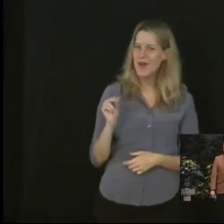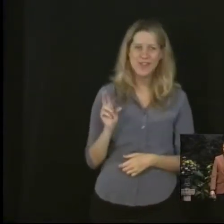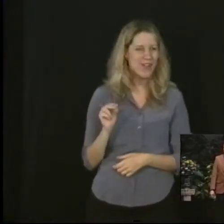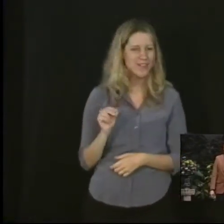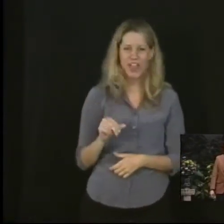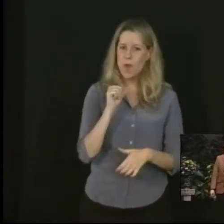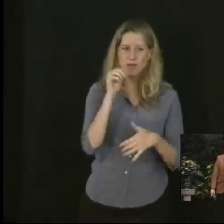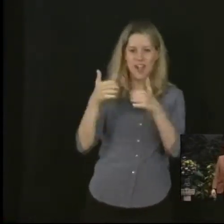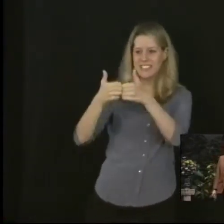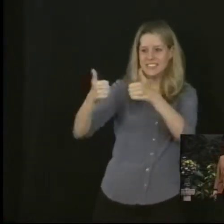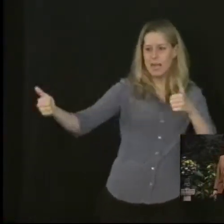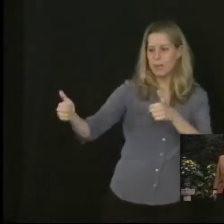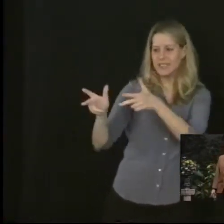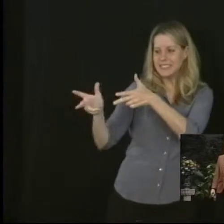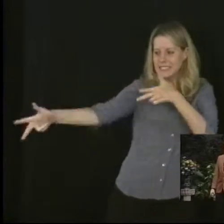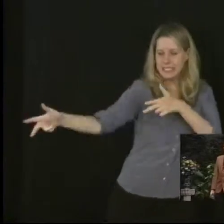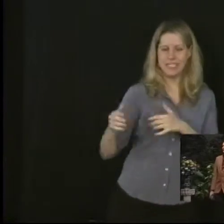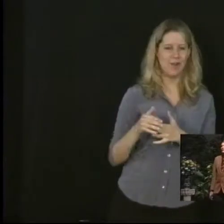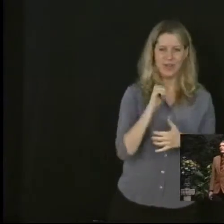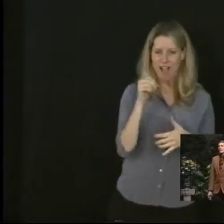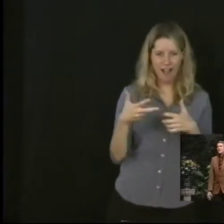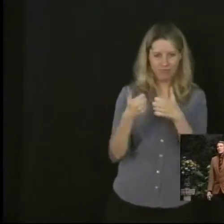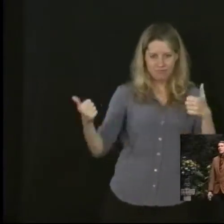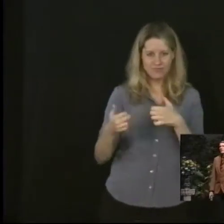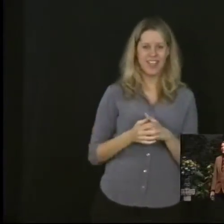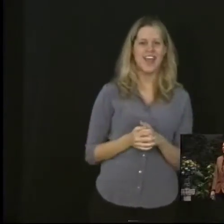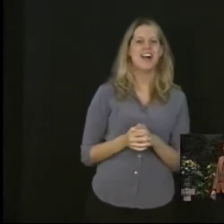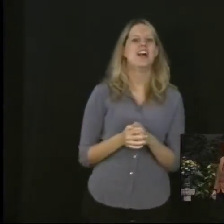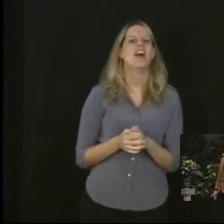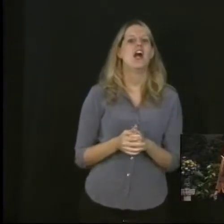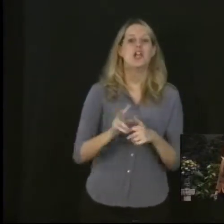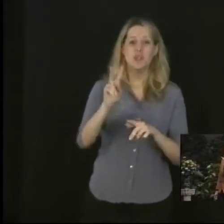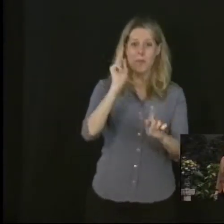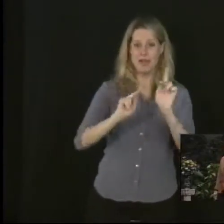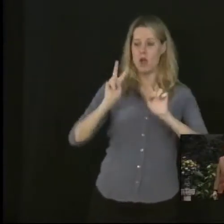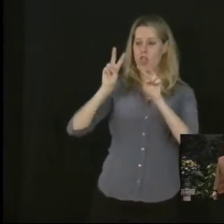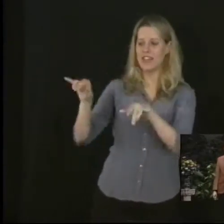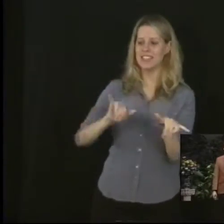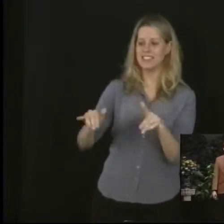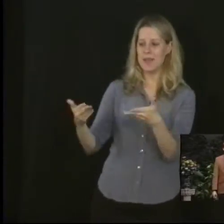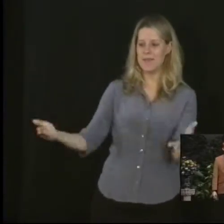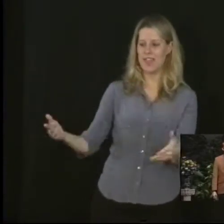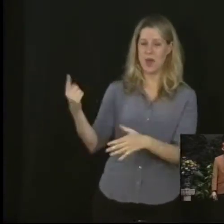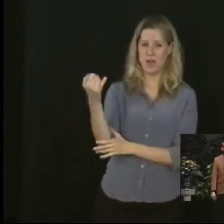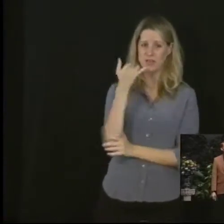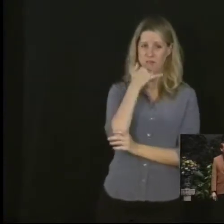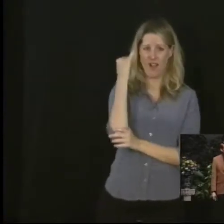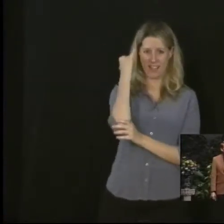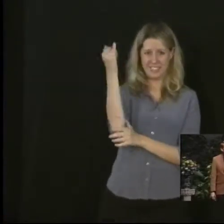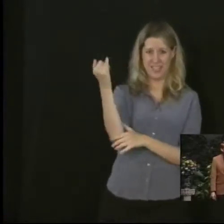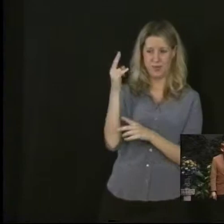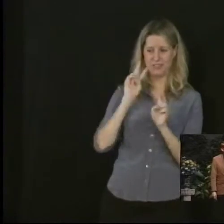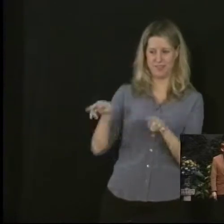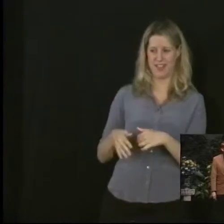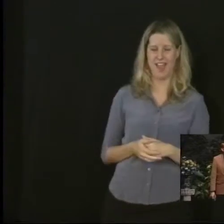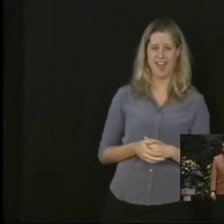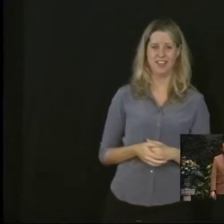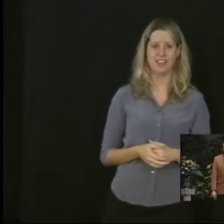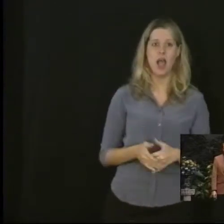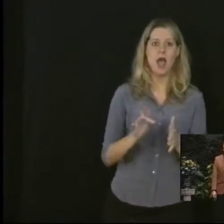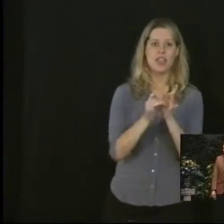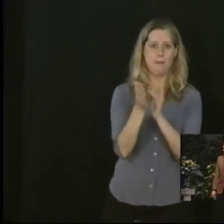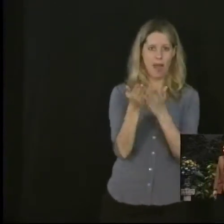No, we're not separating the wreck here, fellas. You know, two people can look at the same thing, and one of them gets the wrong idea what he's looking at.